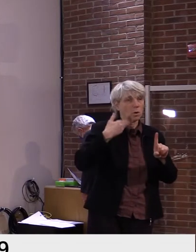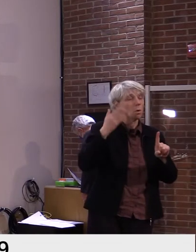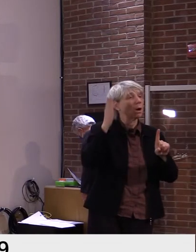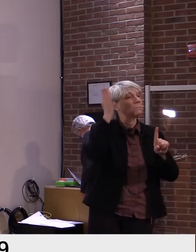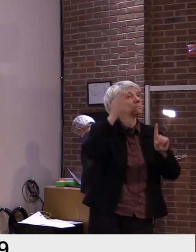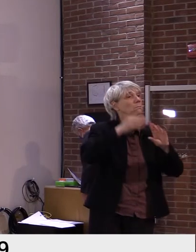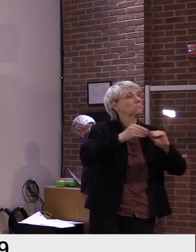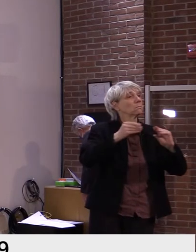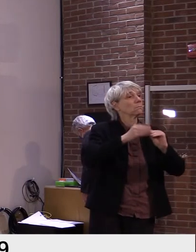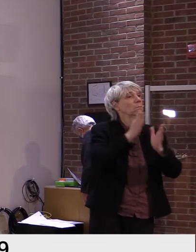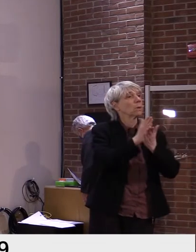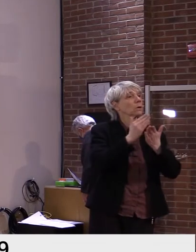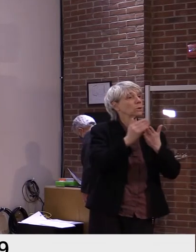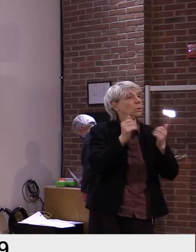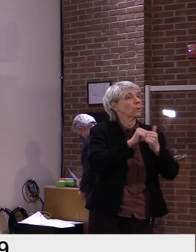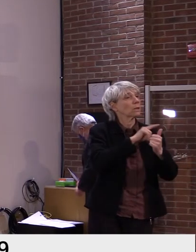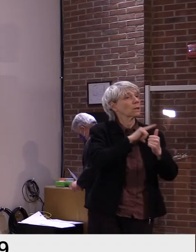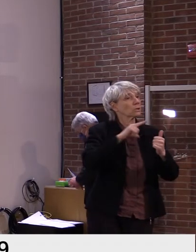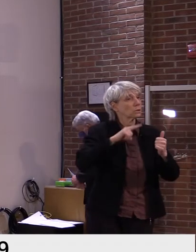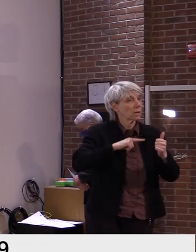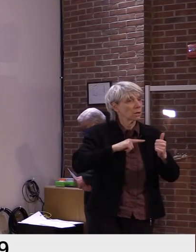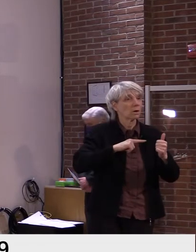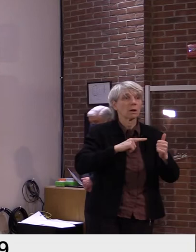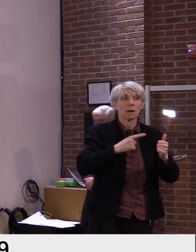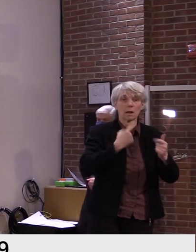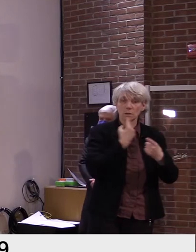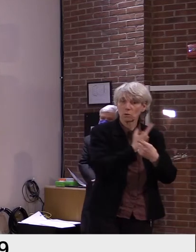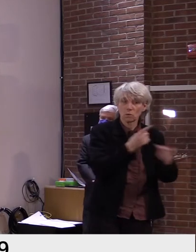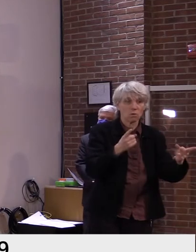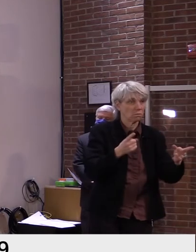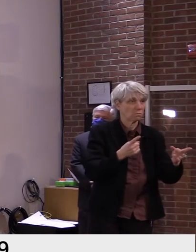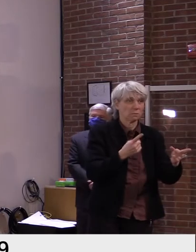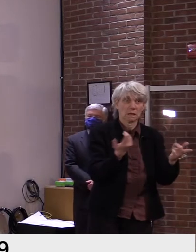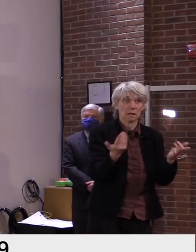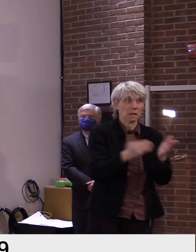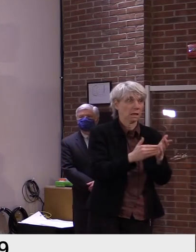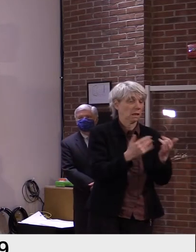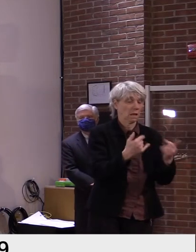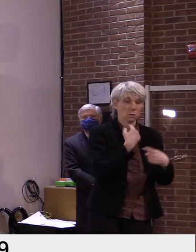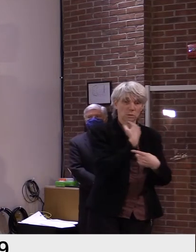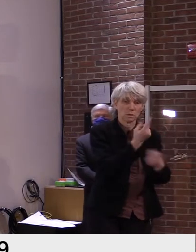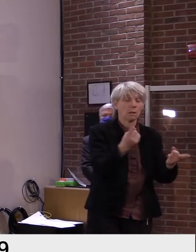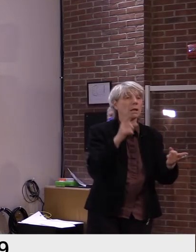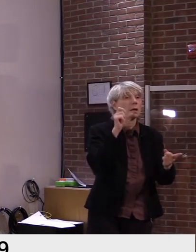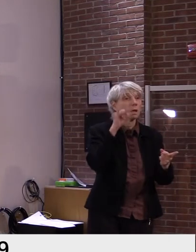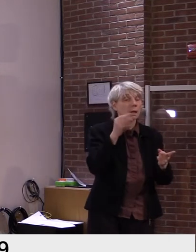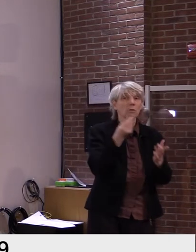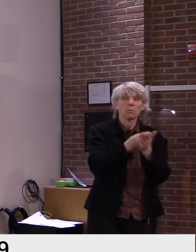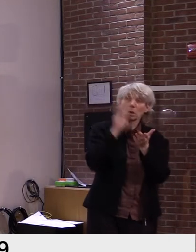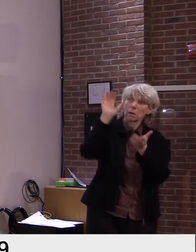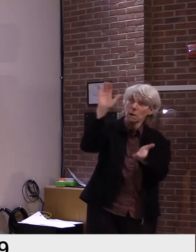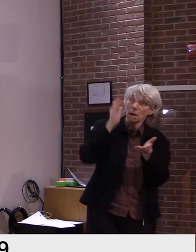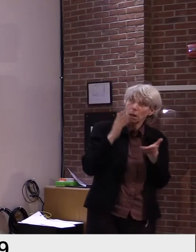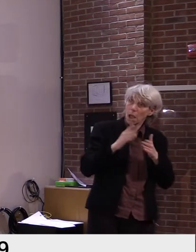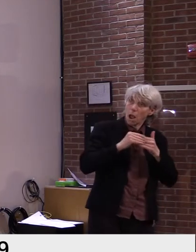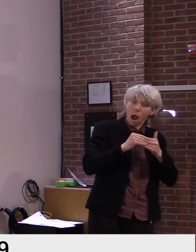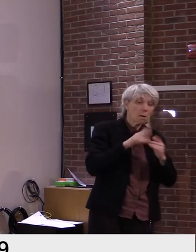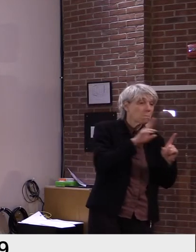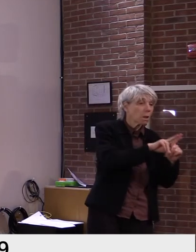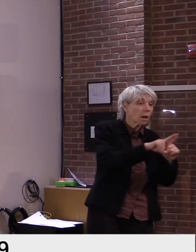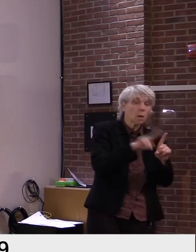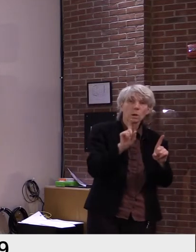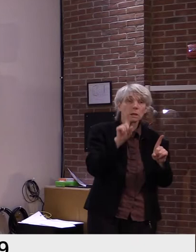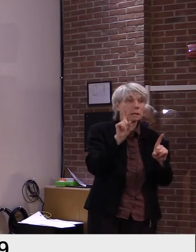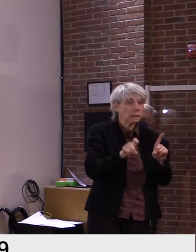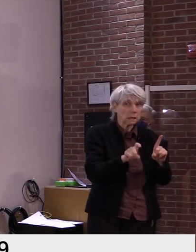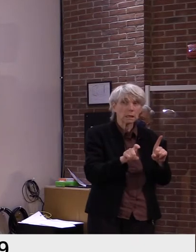we, if there is flexibility, we use it for one-time expenses to give us the best